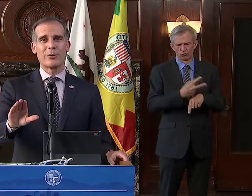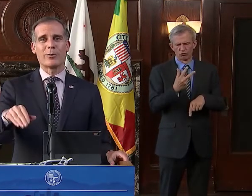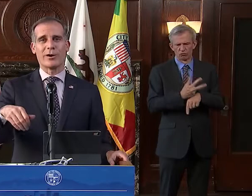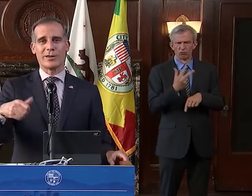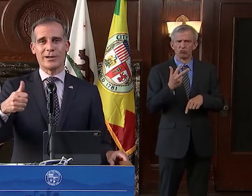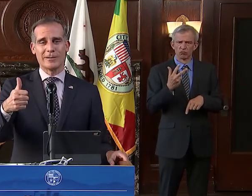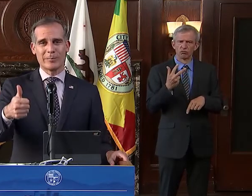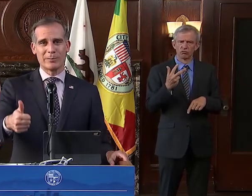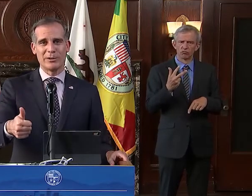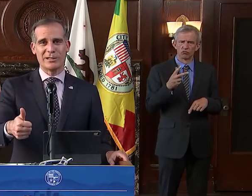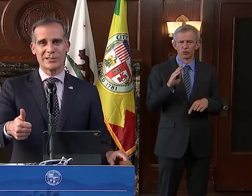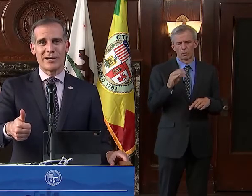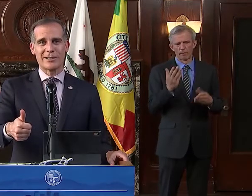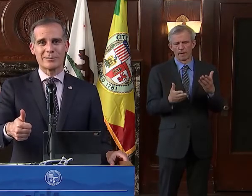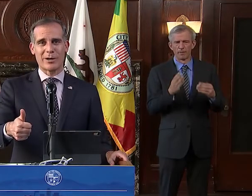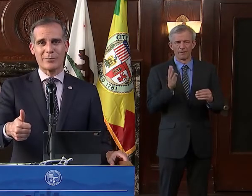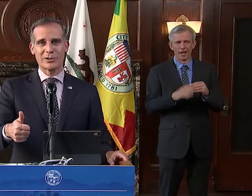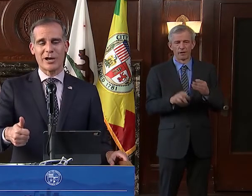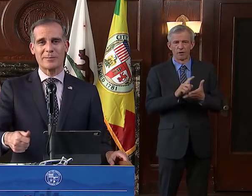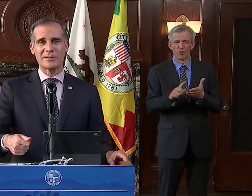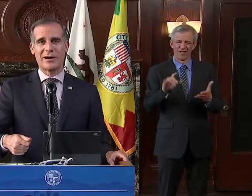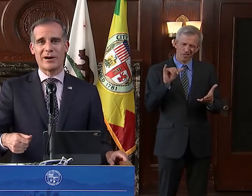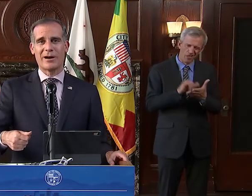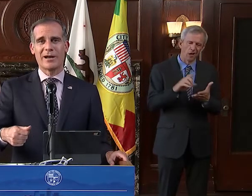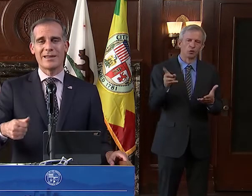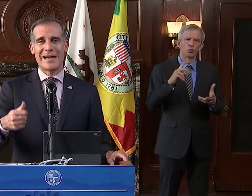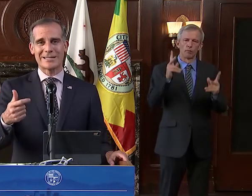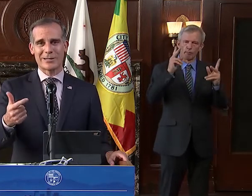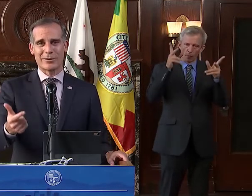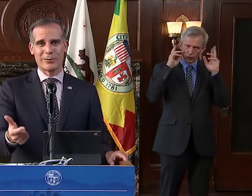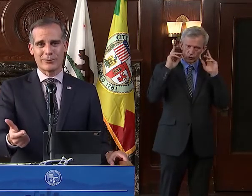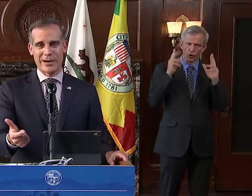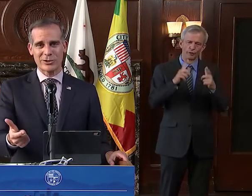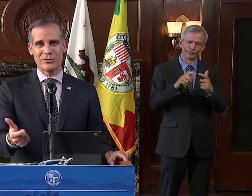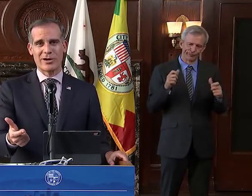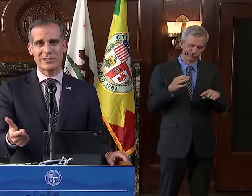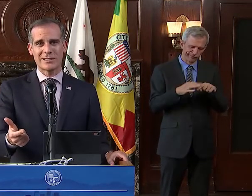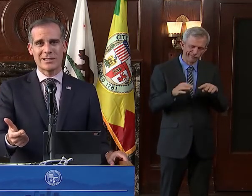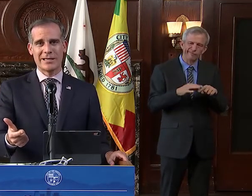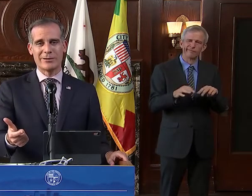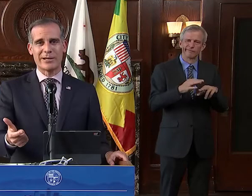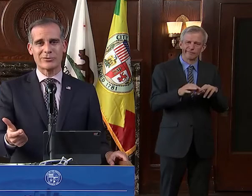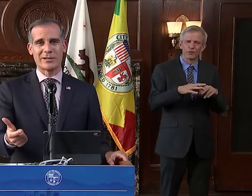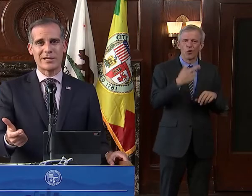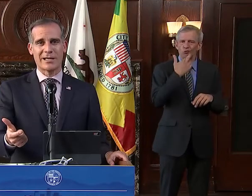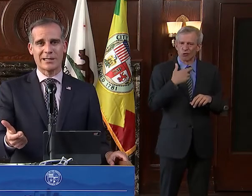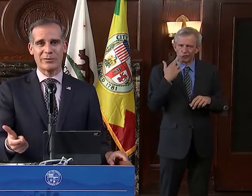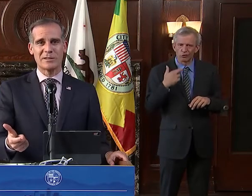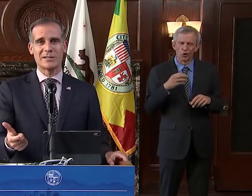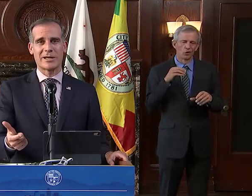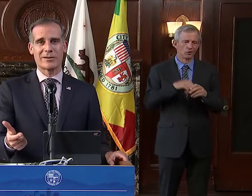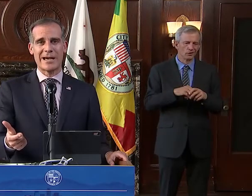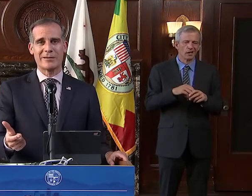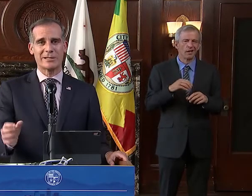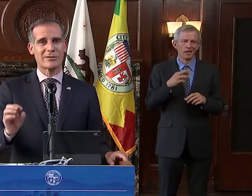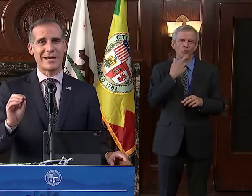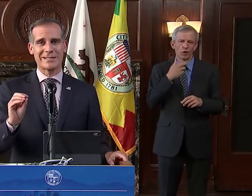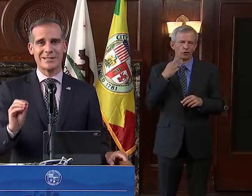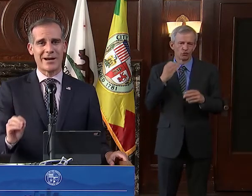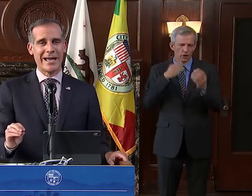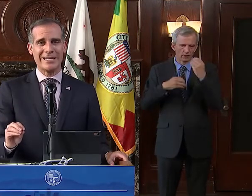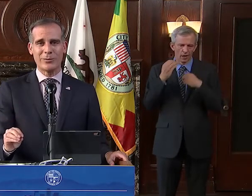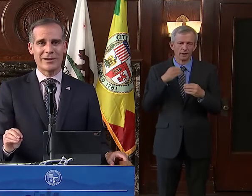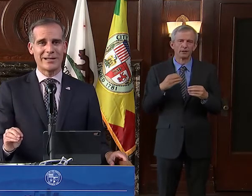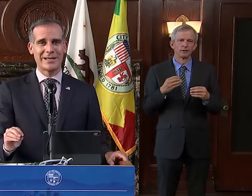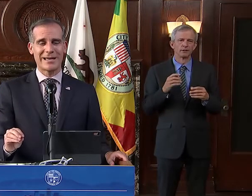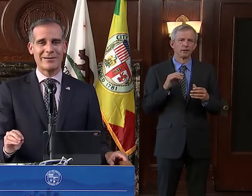that's where the beauty salons and barber shops are. That's the restaurants, in-restaurant dining that we've seen in other counties. So that is